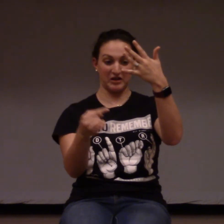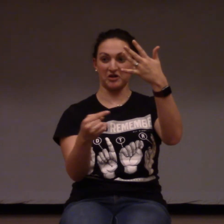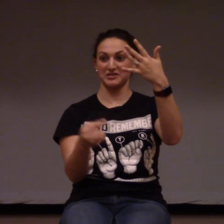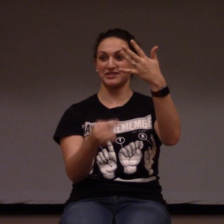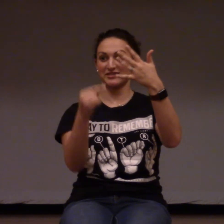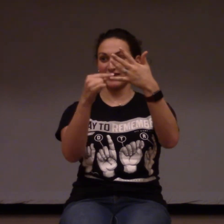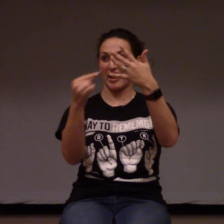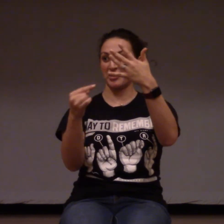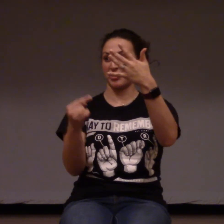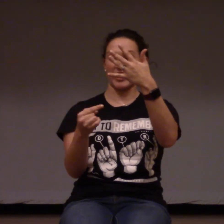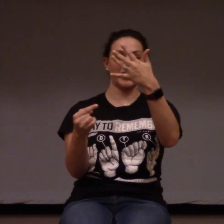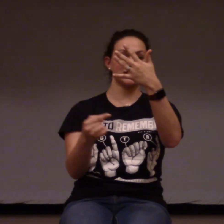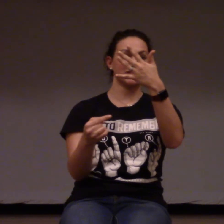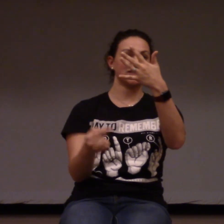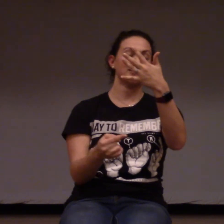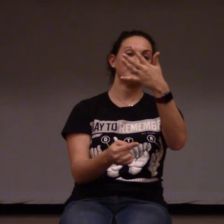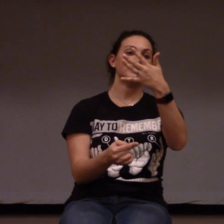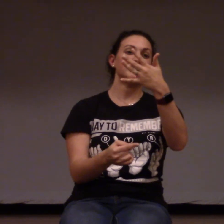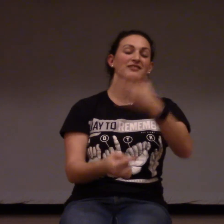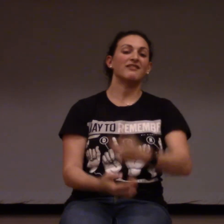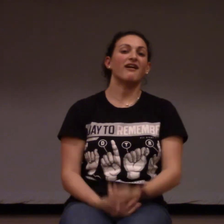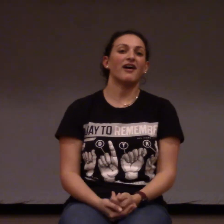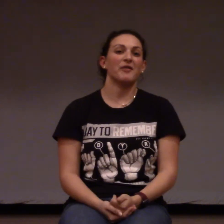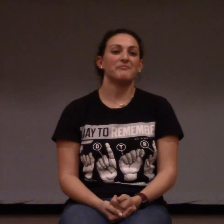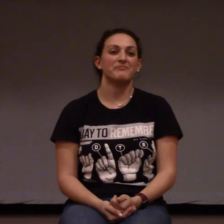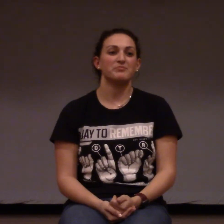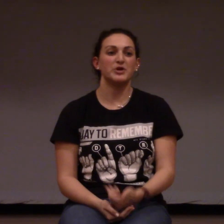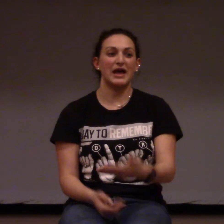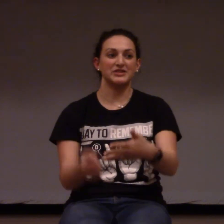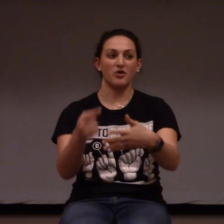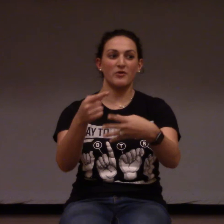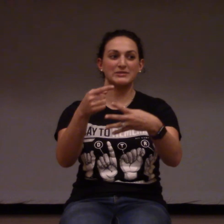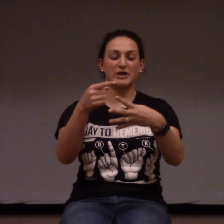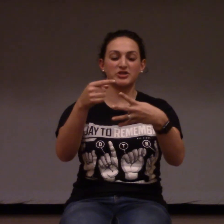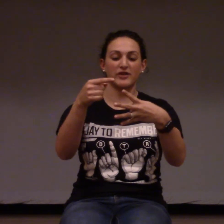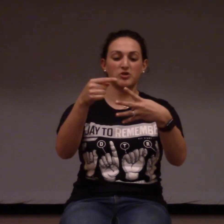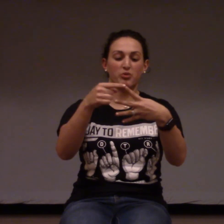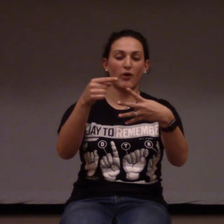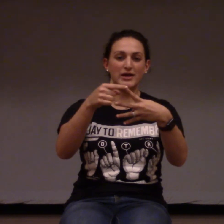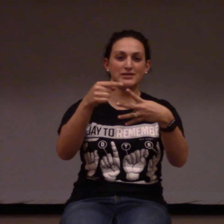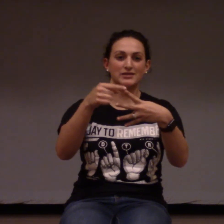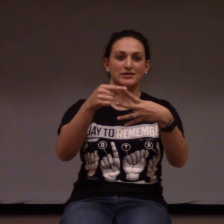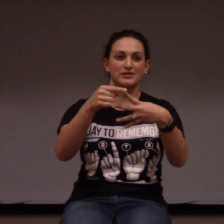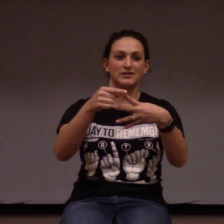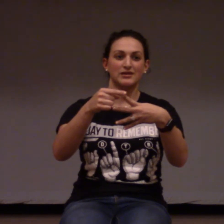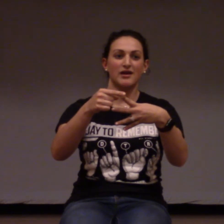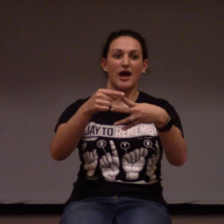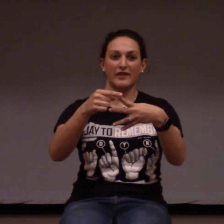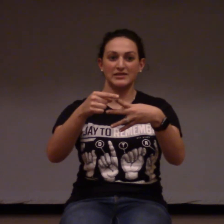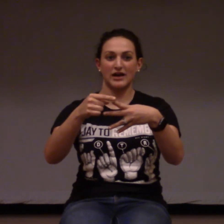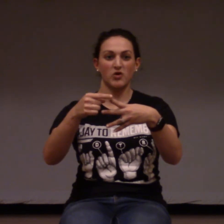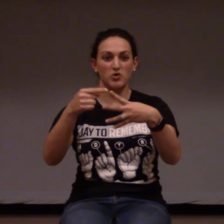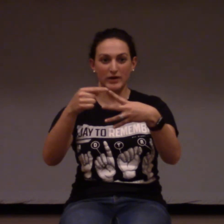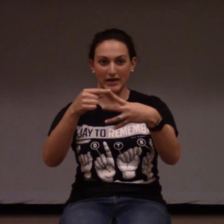fingers onto your hand. But yeah, so always make sure that you point, and then tell who it